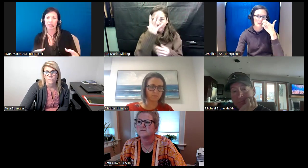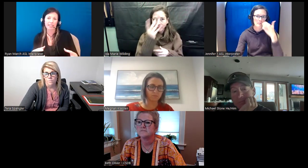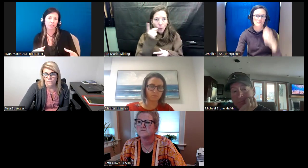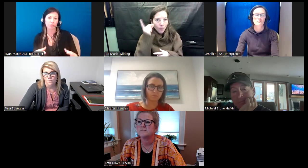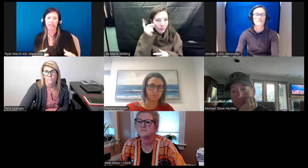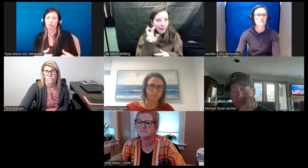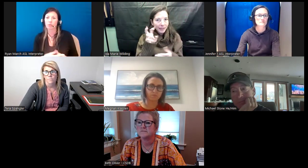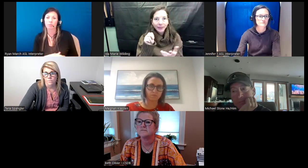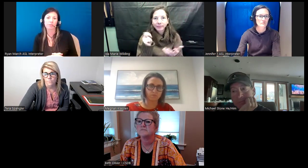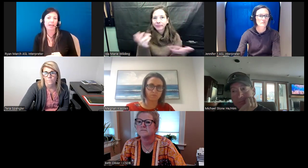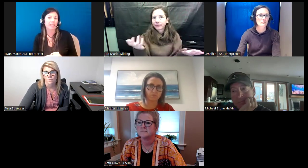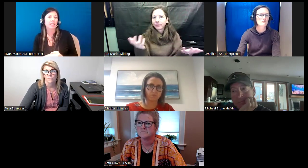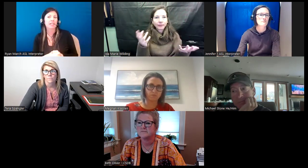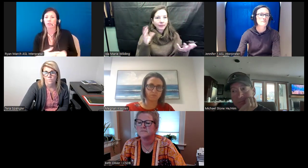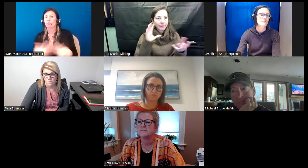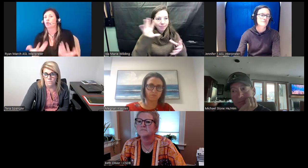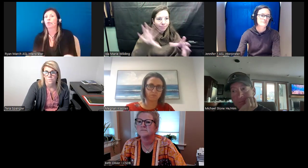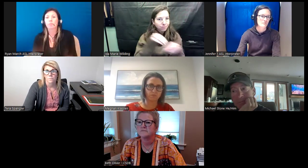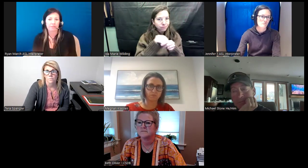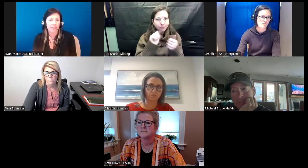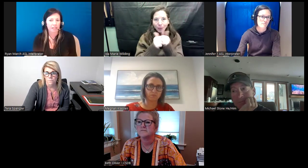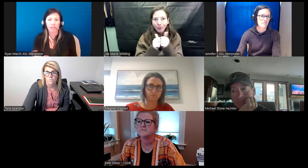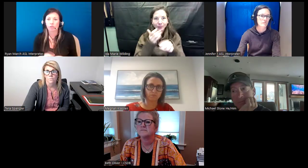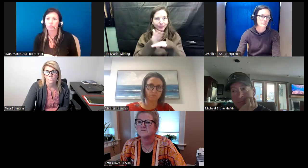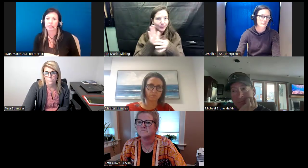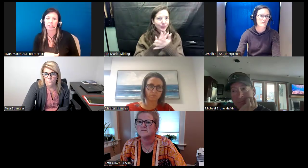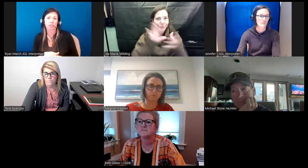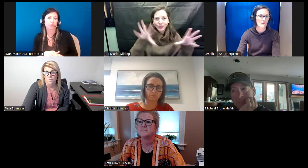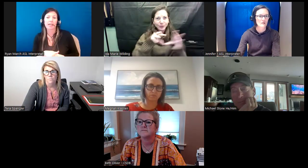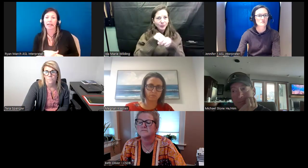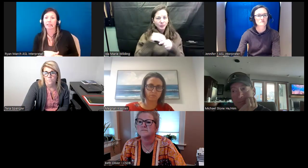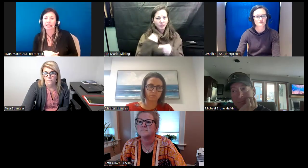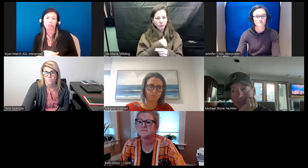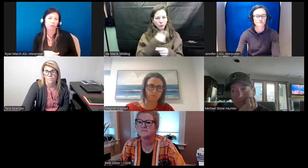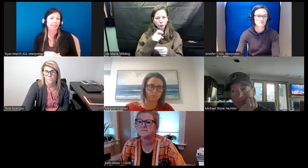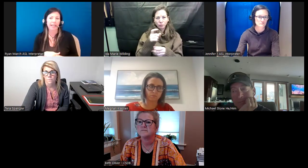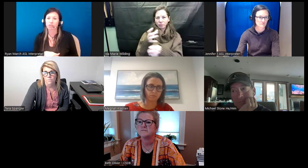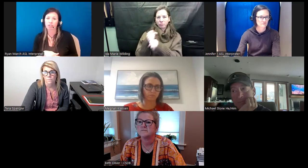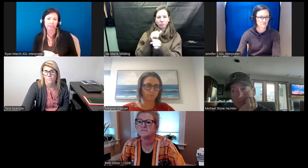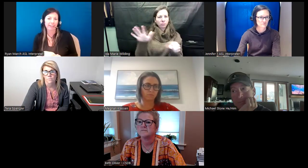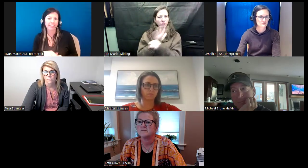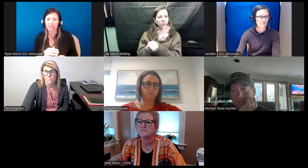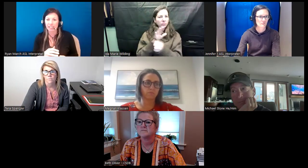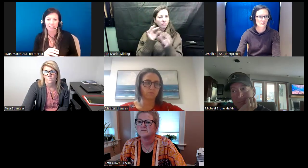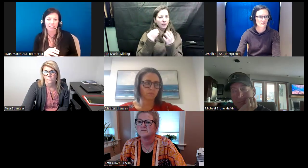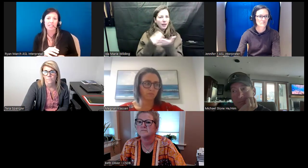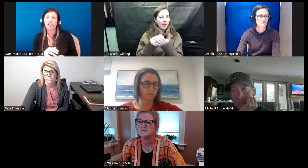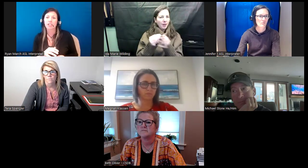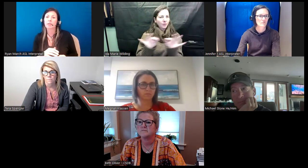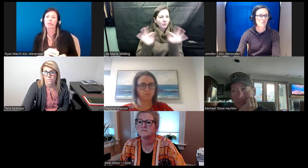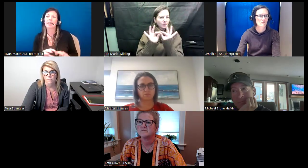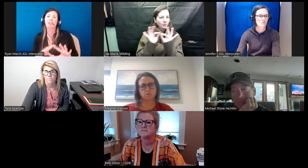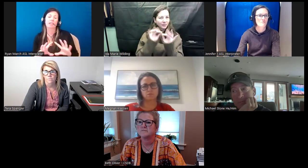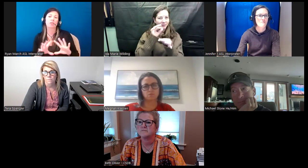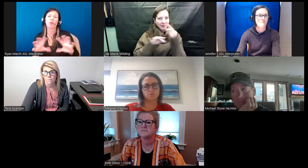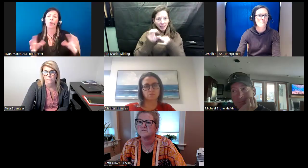in one central place. We would provide, dorms even, we could include athletics, sports, extracurricular activities, they